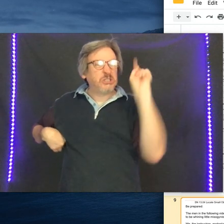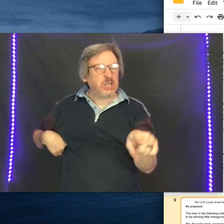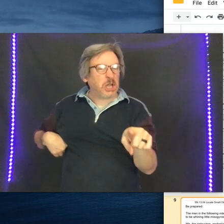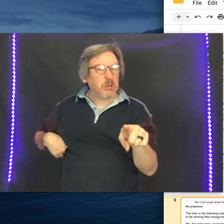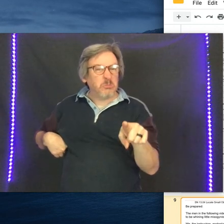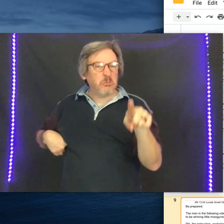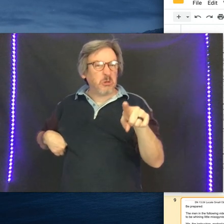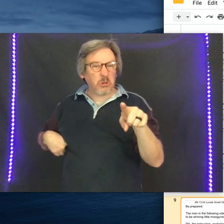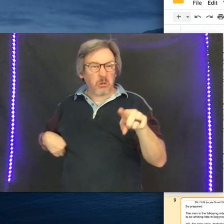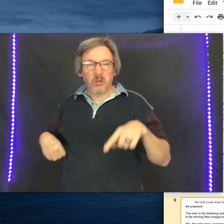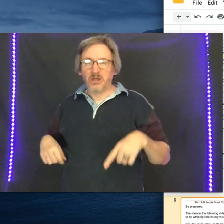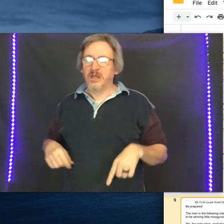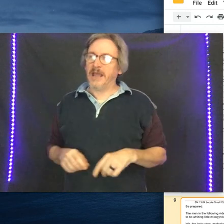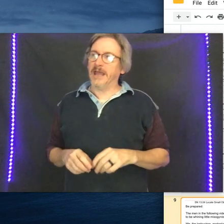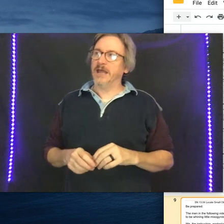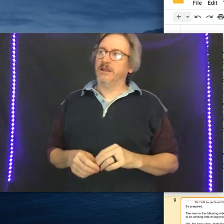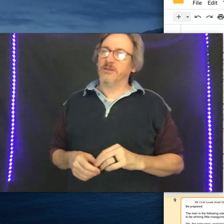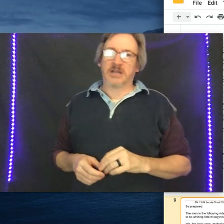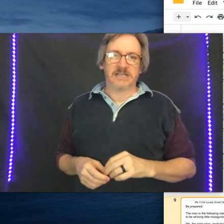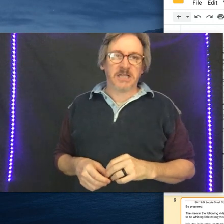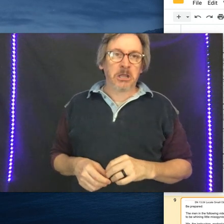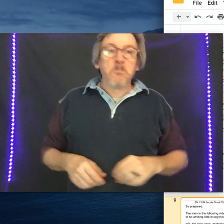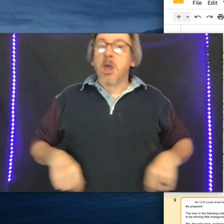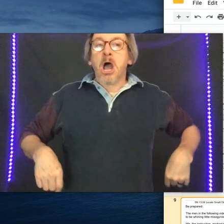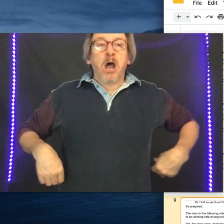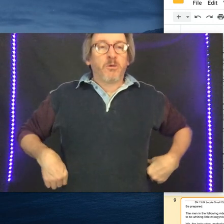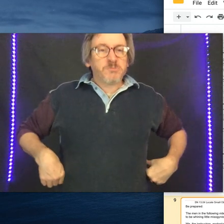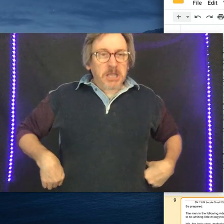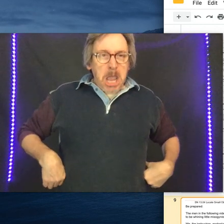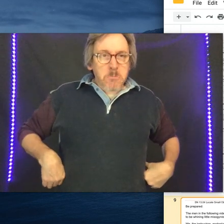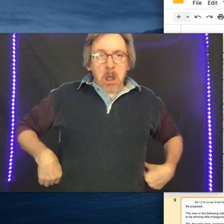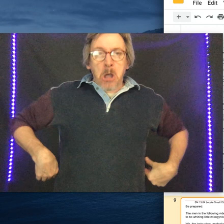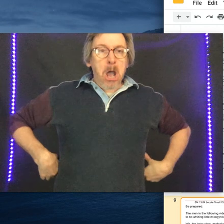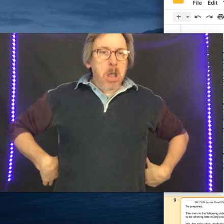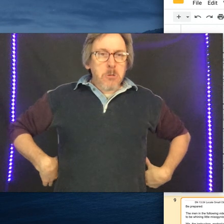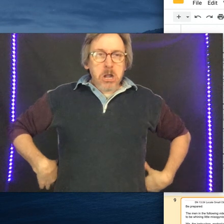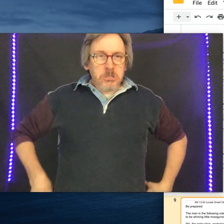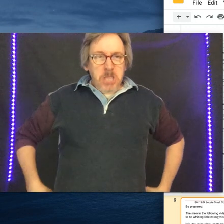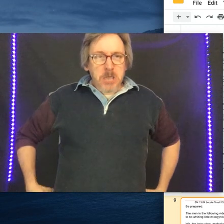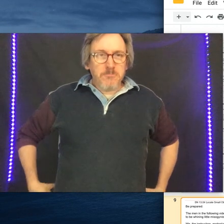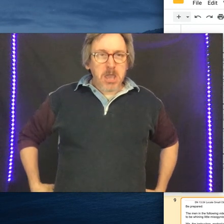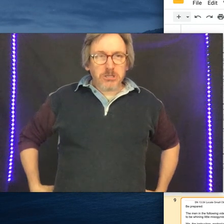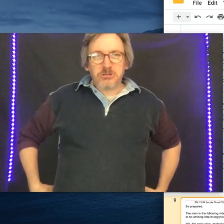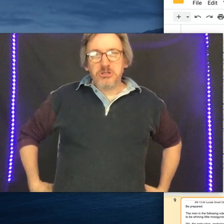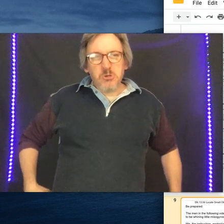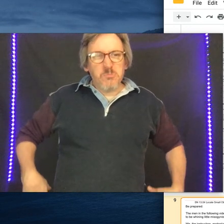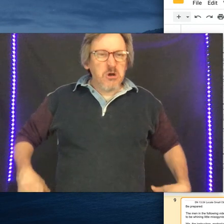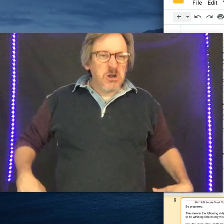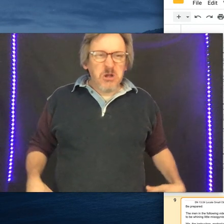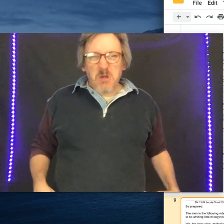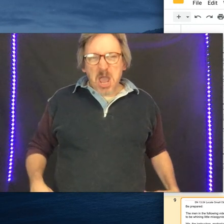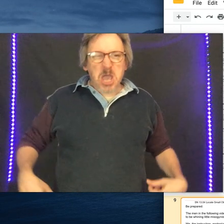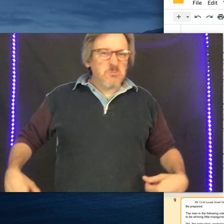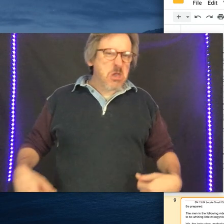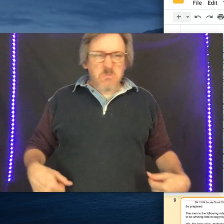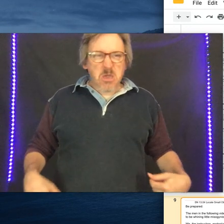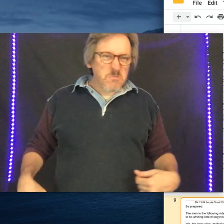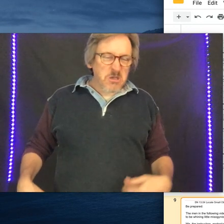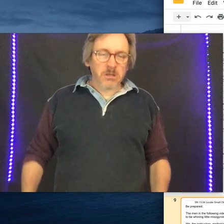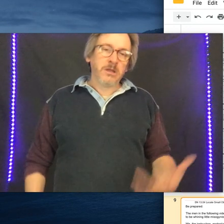go see. And the other guy's like, where's my camera? I want to take pictures and you put it